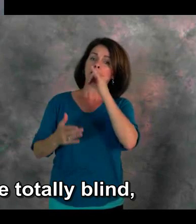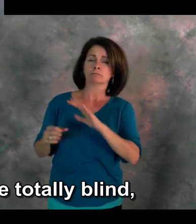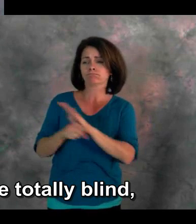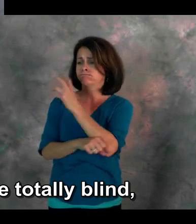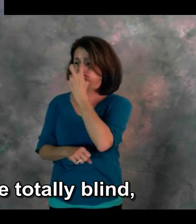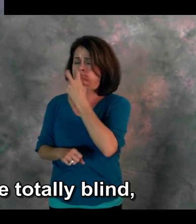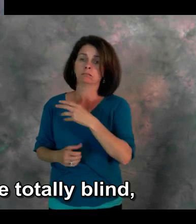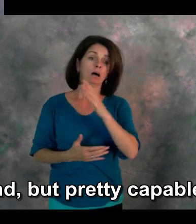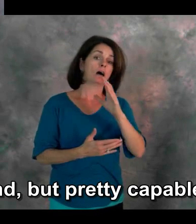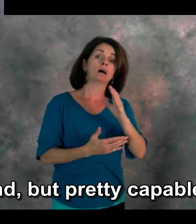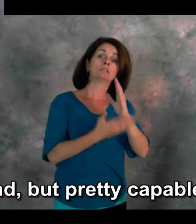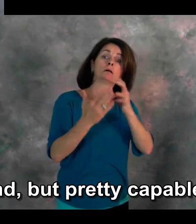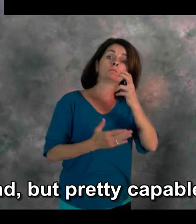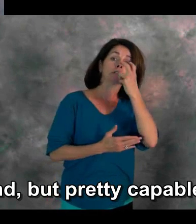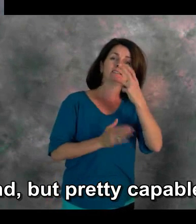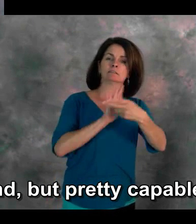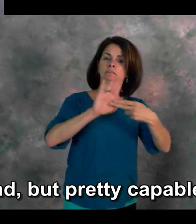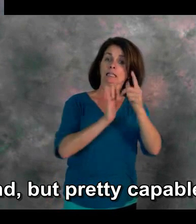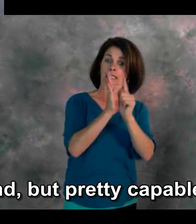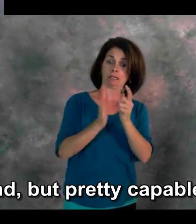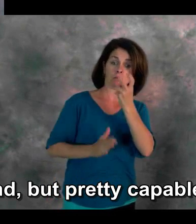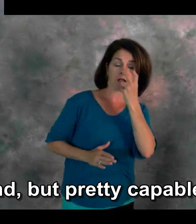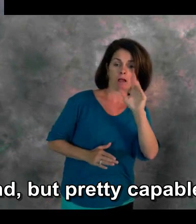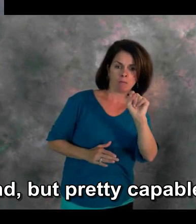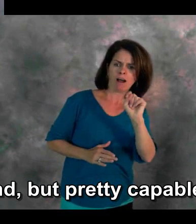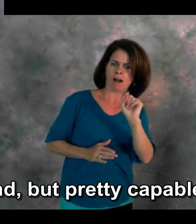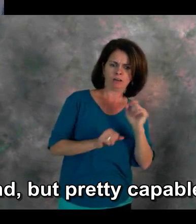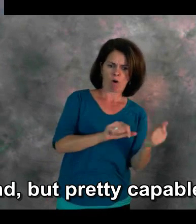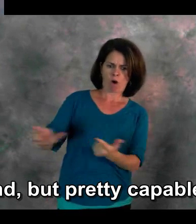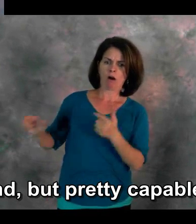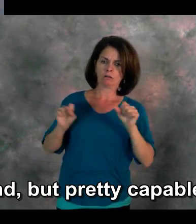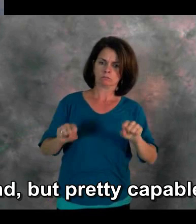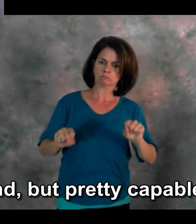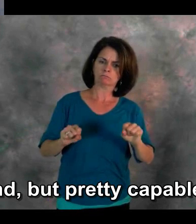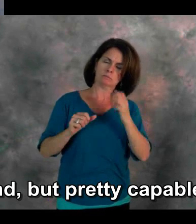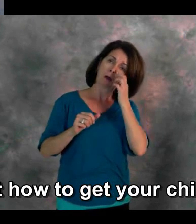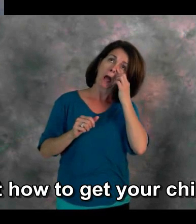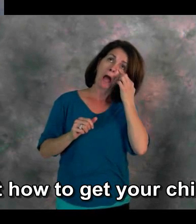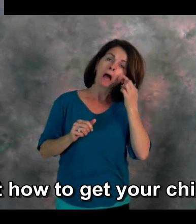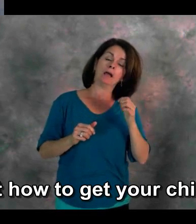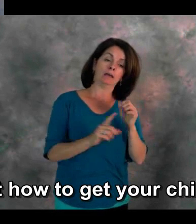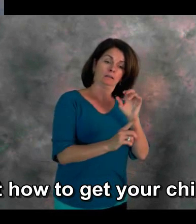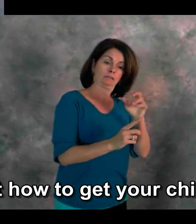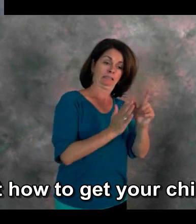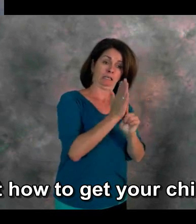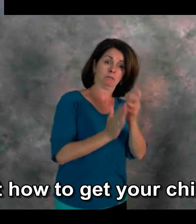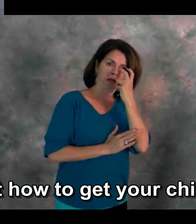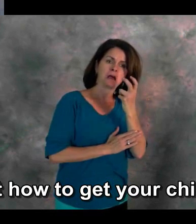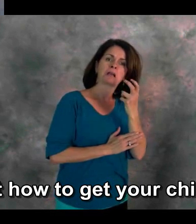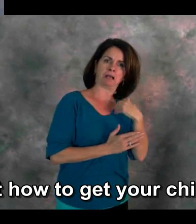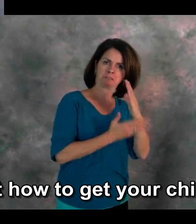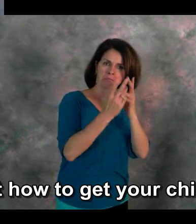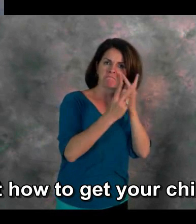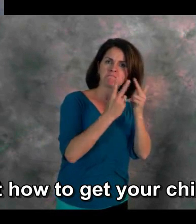Some kids might be totally blind, some might be legally blind, but pretty capable with their eyes.